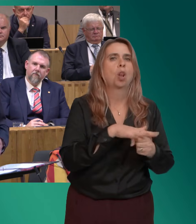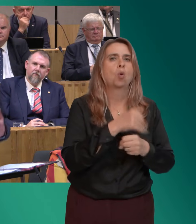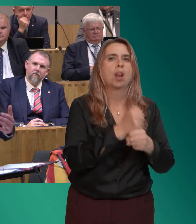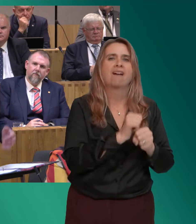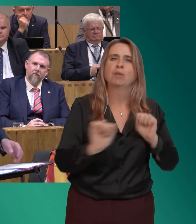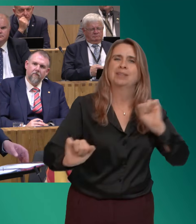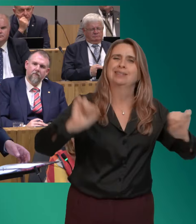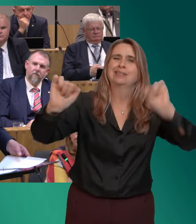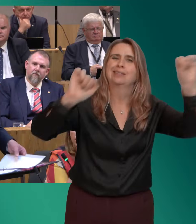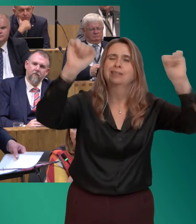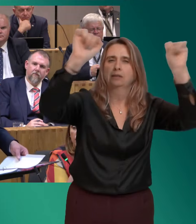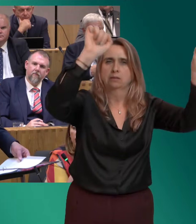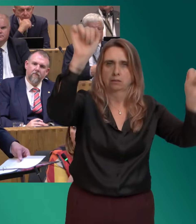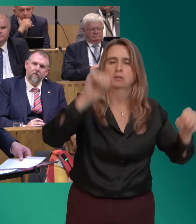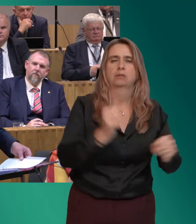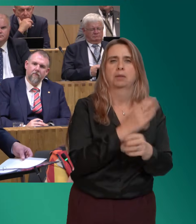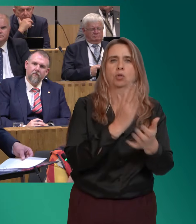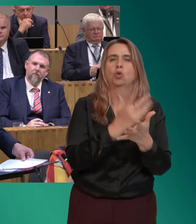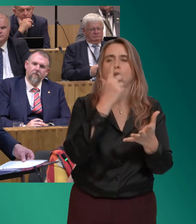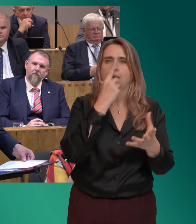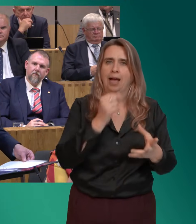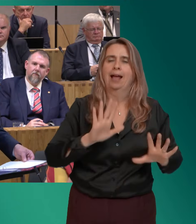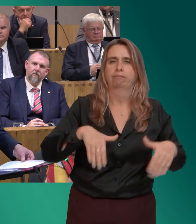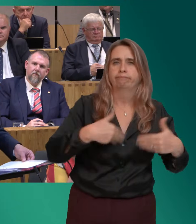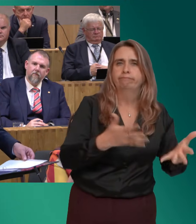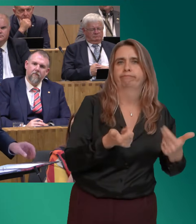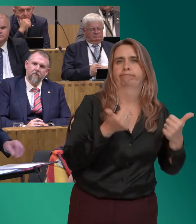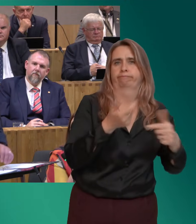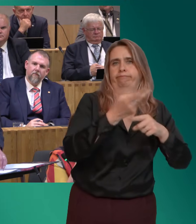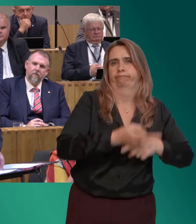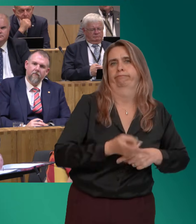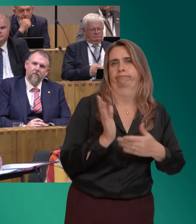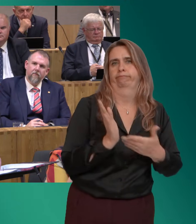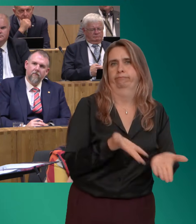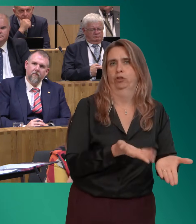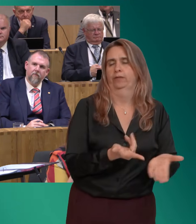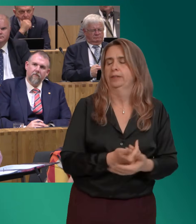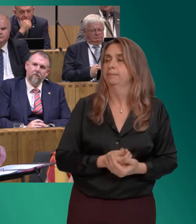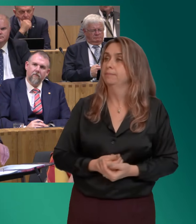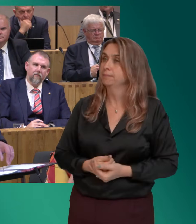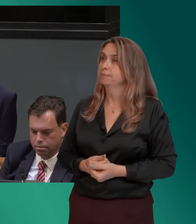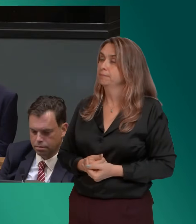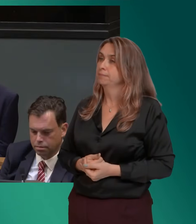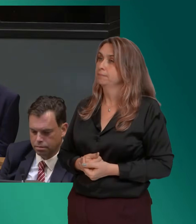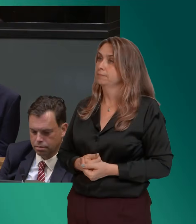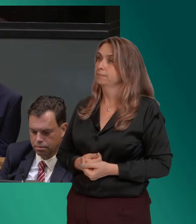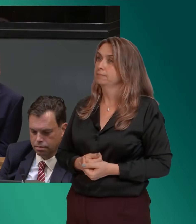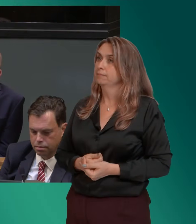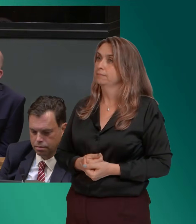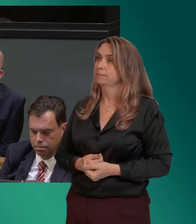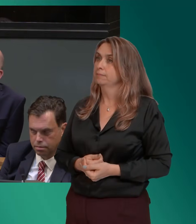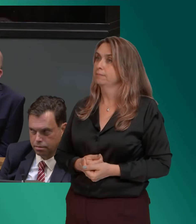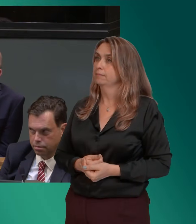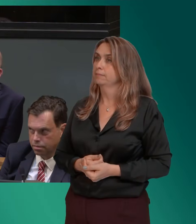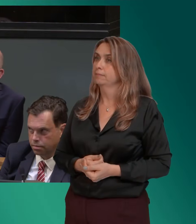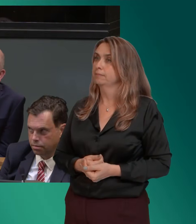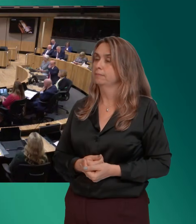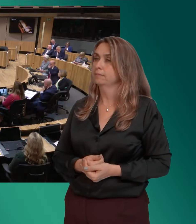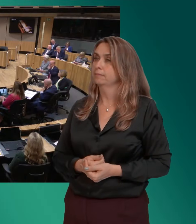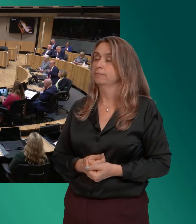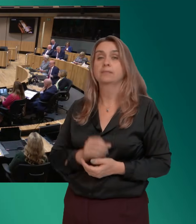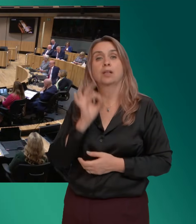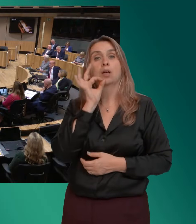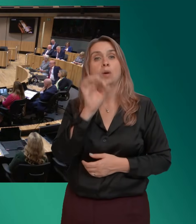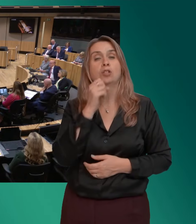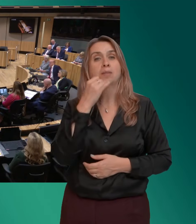Wales to deliver the sustainability that we can within the resources at our disposal. Question 7, Benjamin